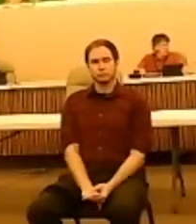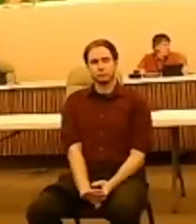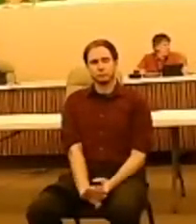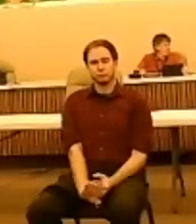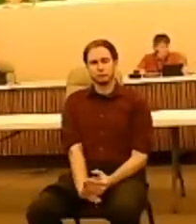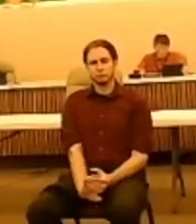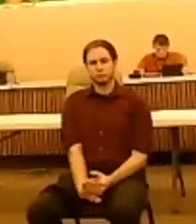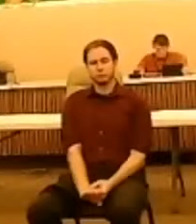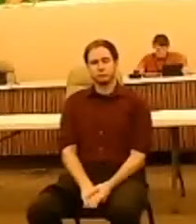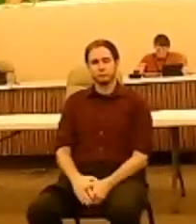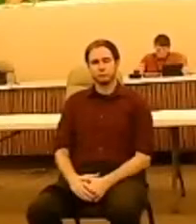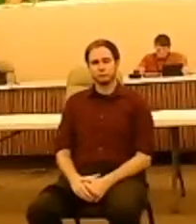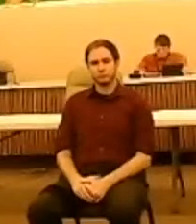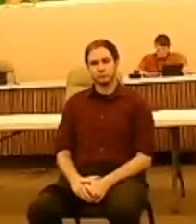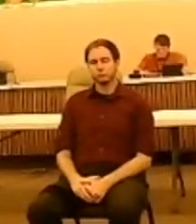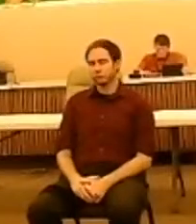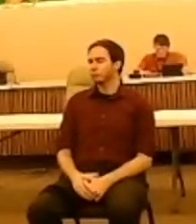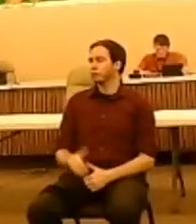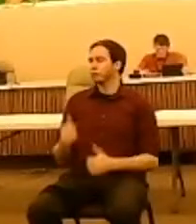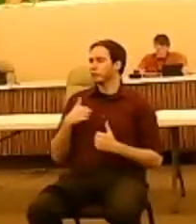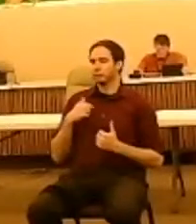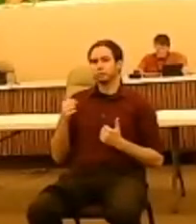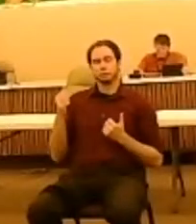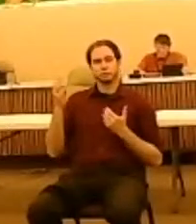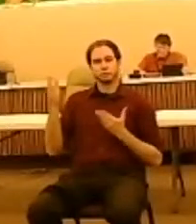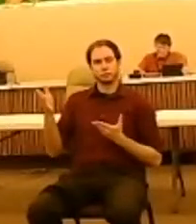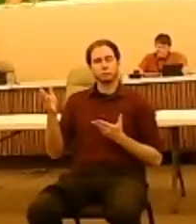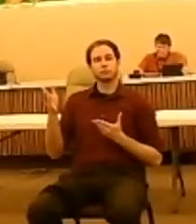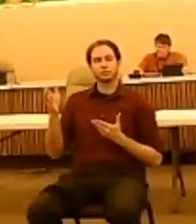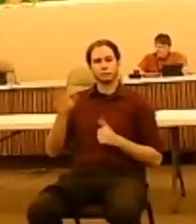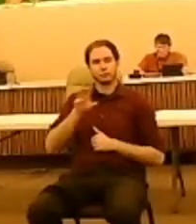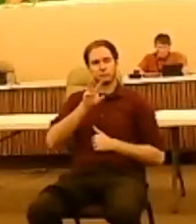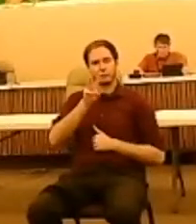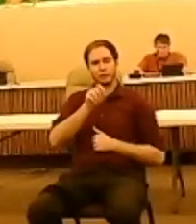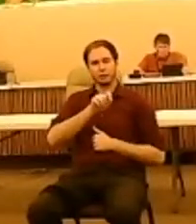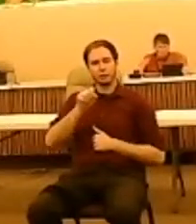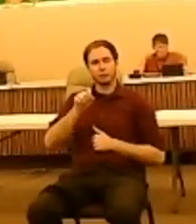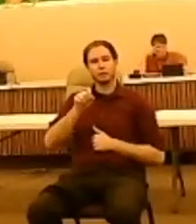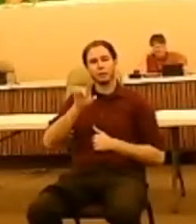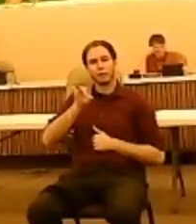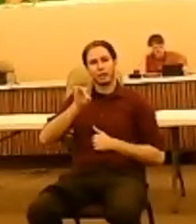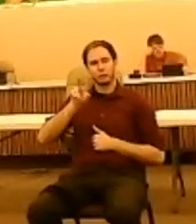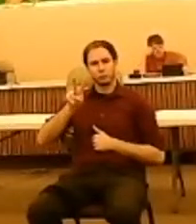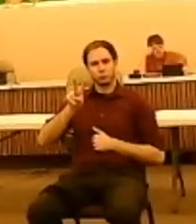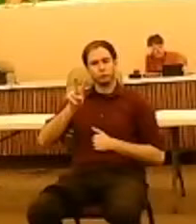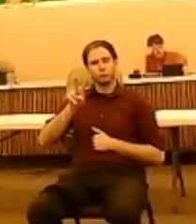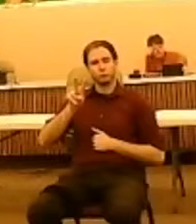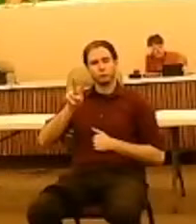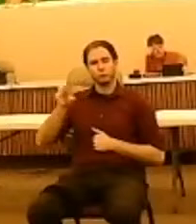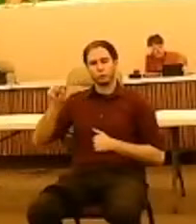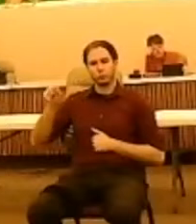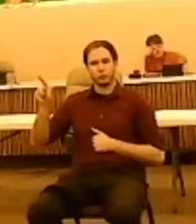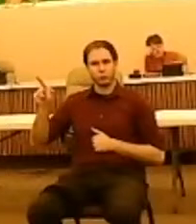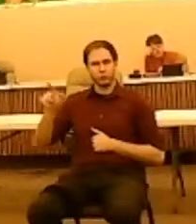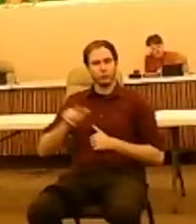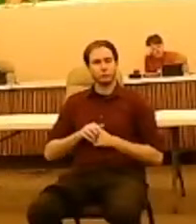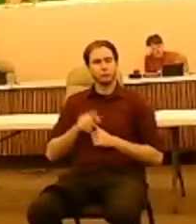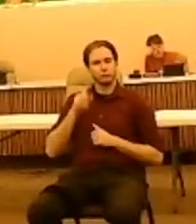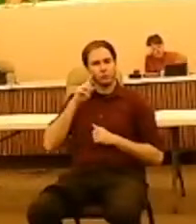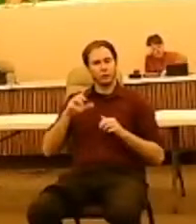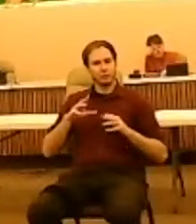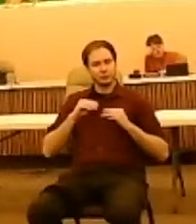Okay, go ahead. Mr. Supervisor and fellow board members, I have Resolution 6-82, 2021, to